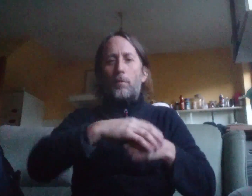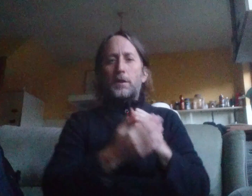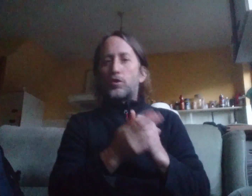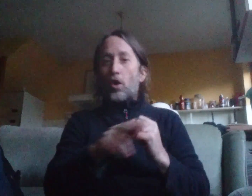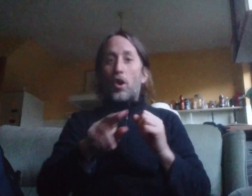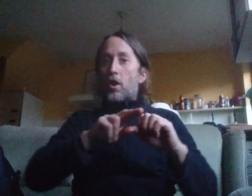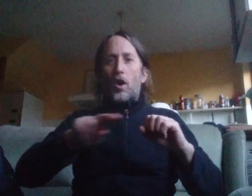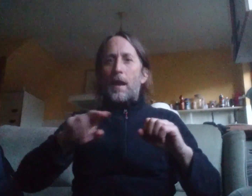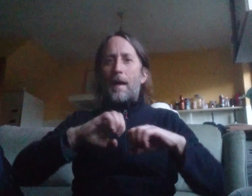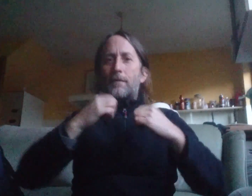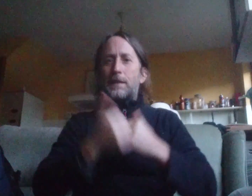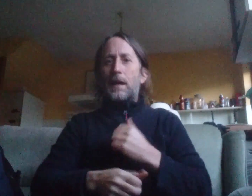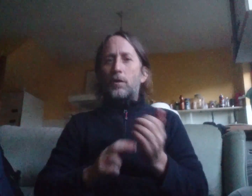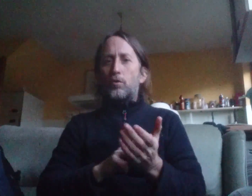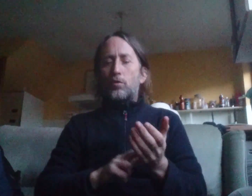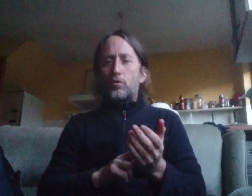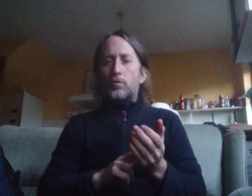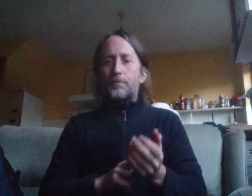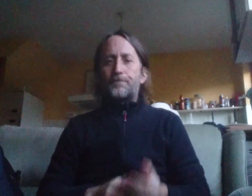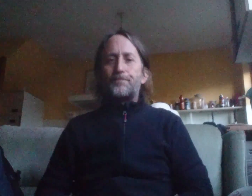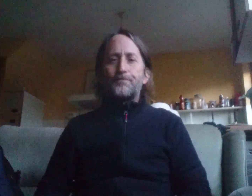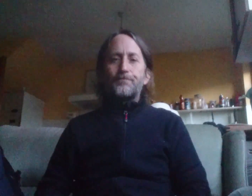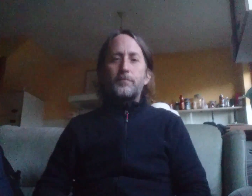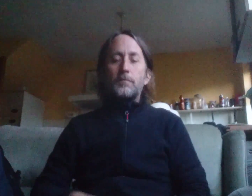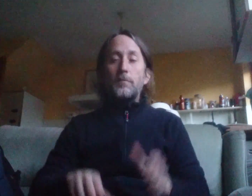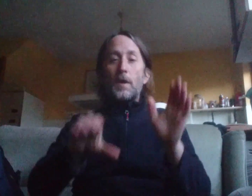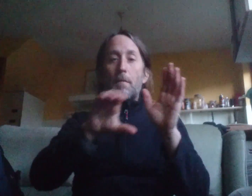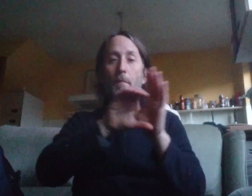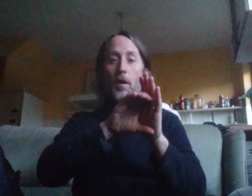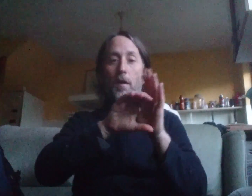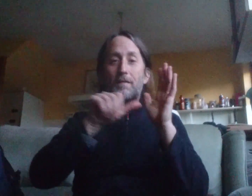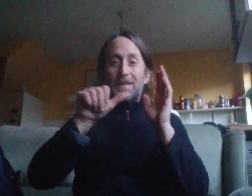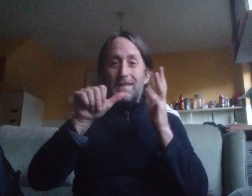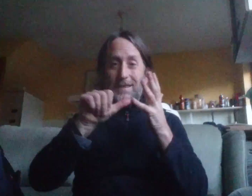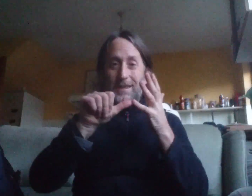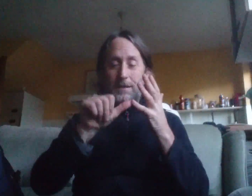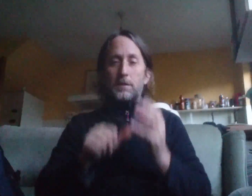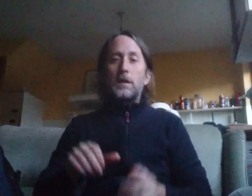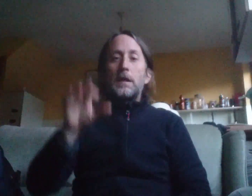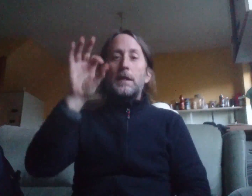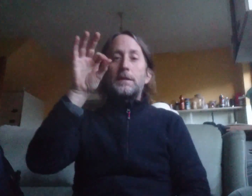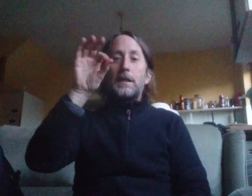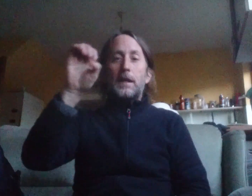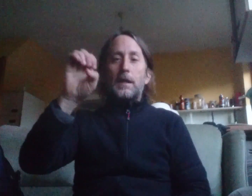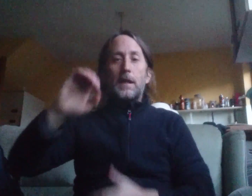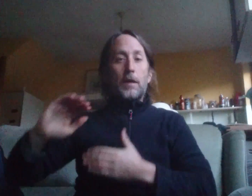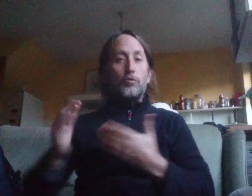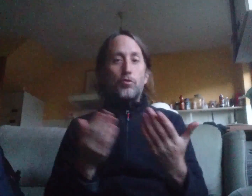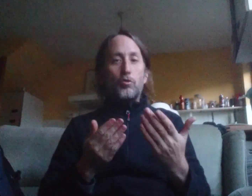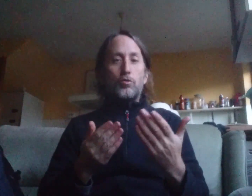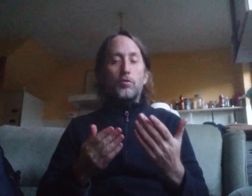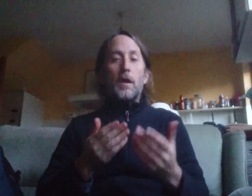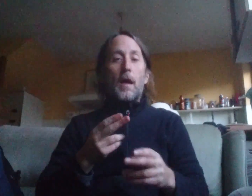GE introduced a cordless, this is paragraph 6, GE introduced a cordless electric knife in